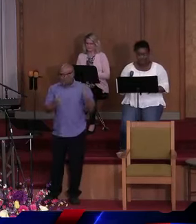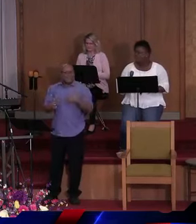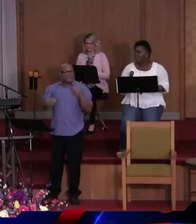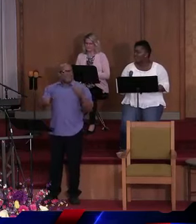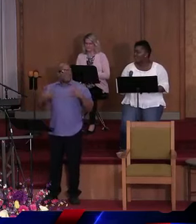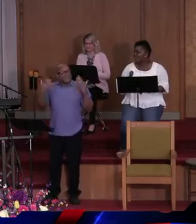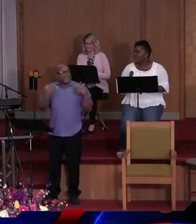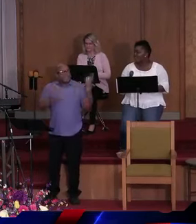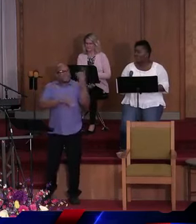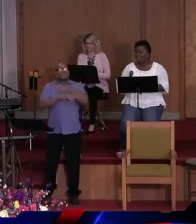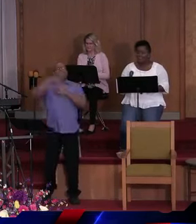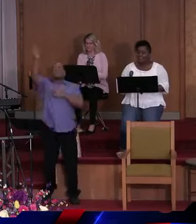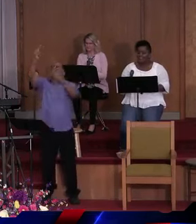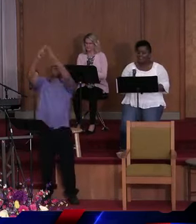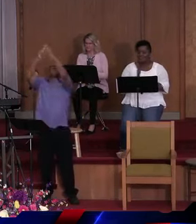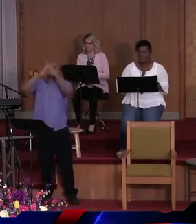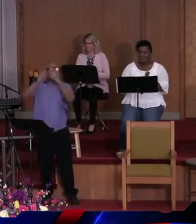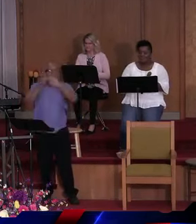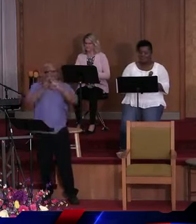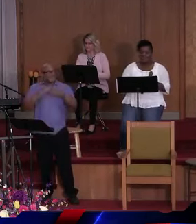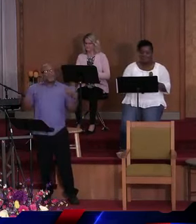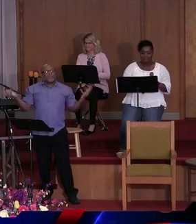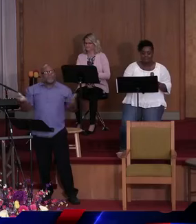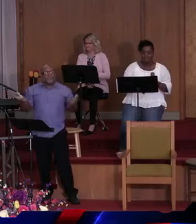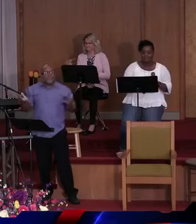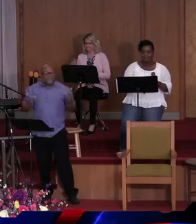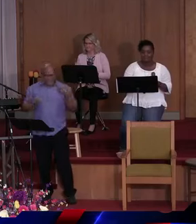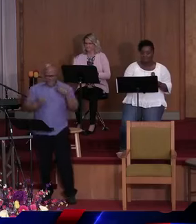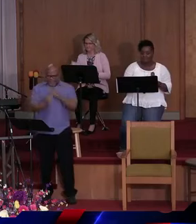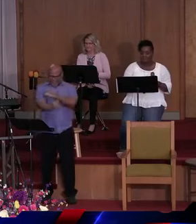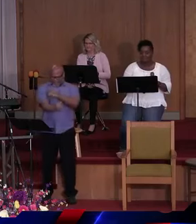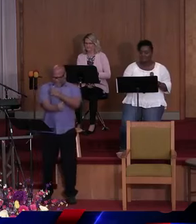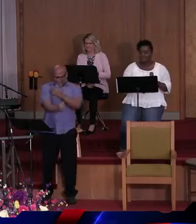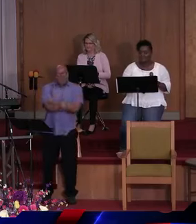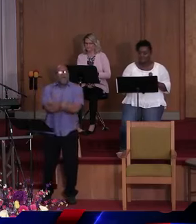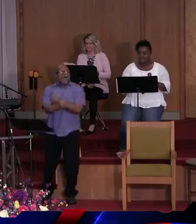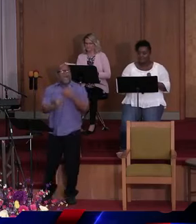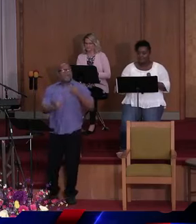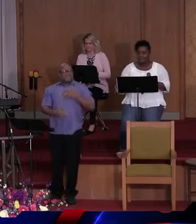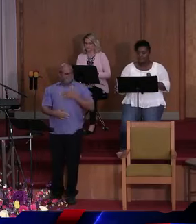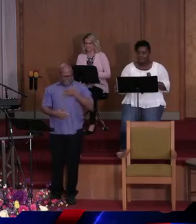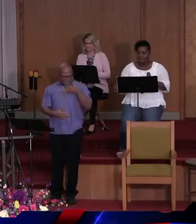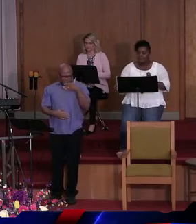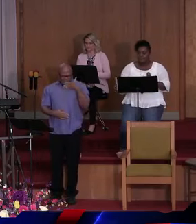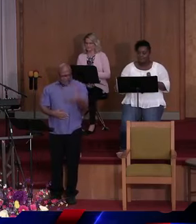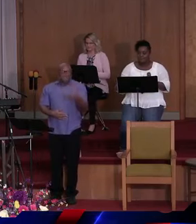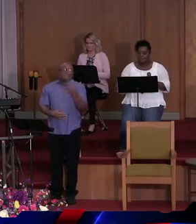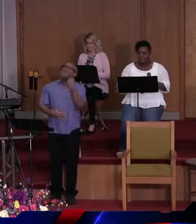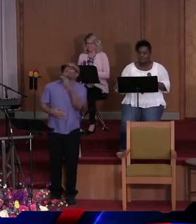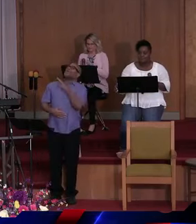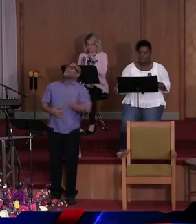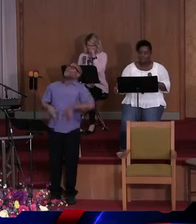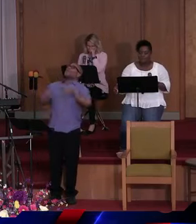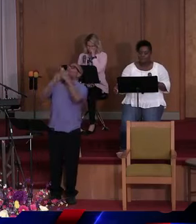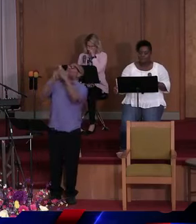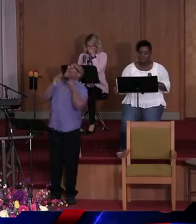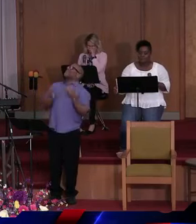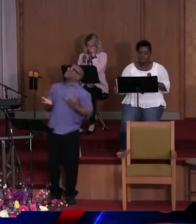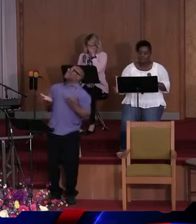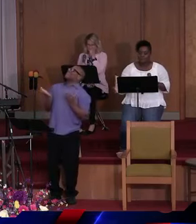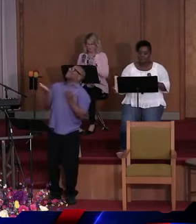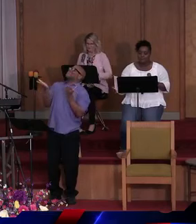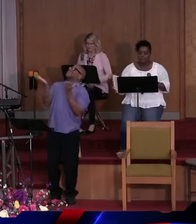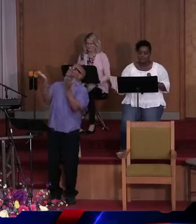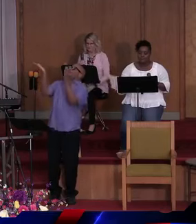I'm so glad he calls us friend. That's why I have the authority and I have a willingness to say, Lord, I lift your name high because you